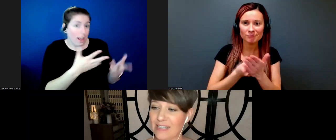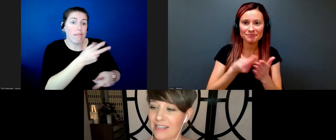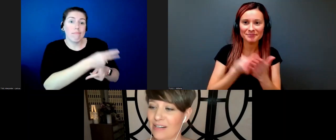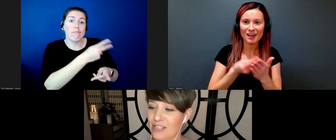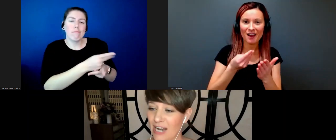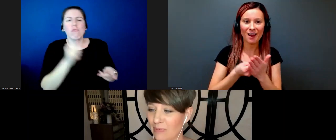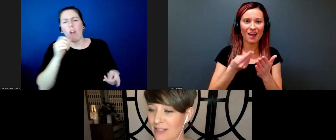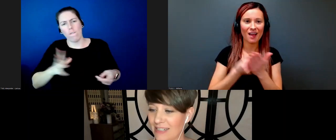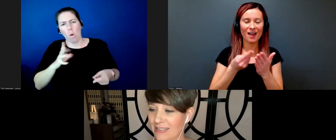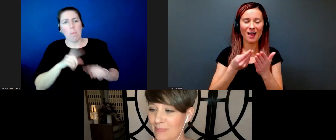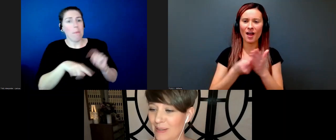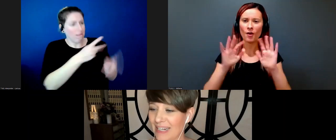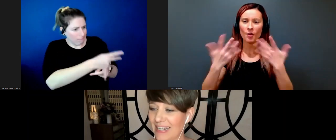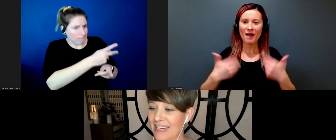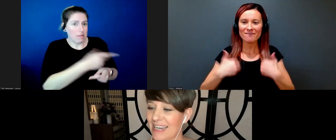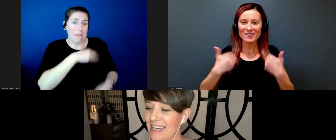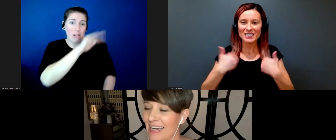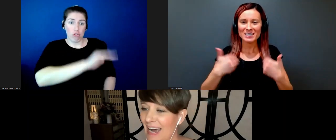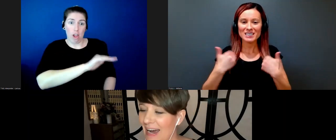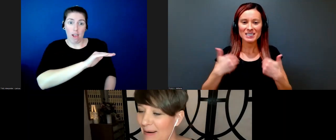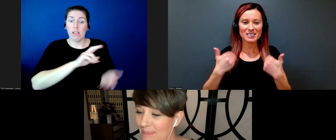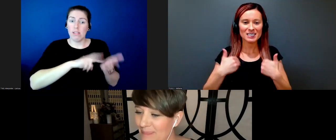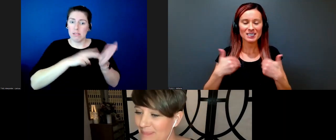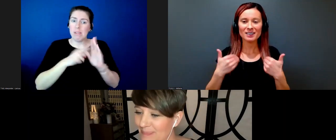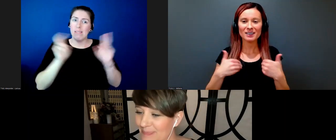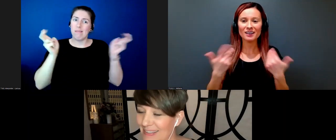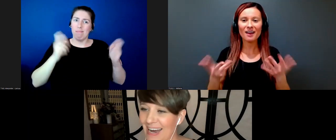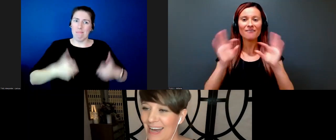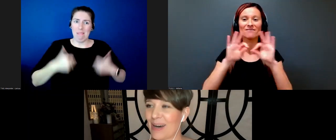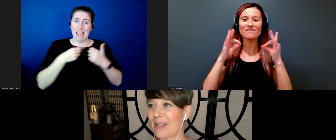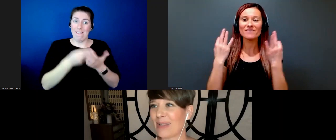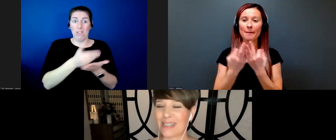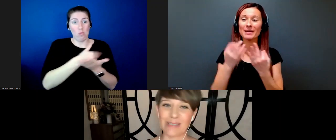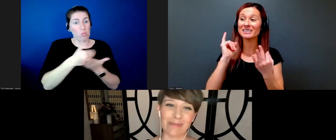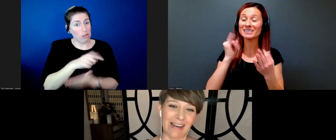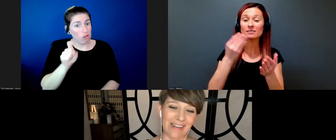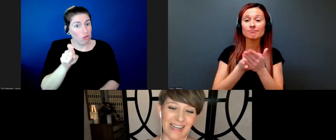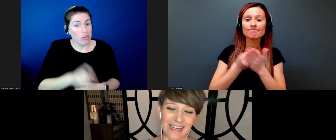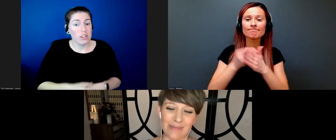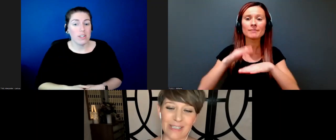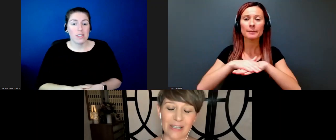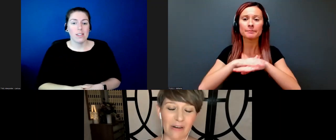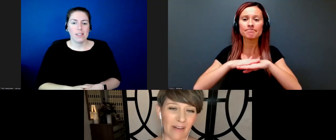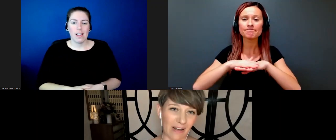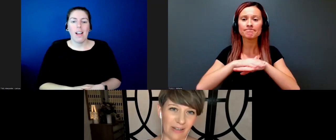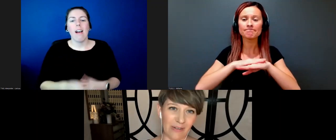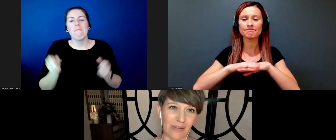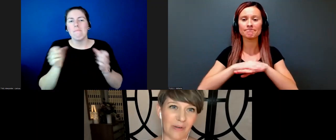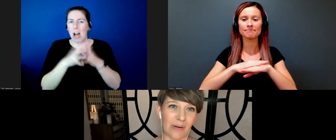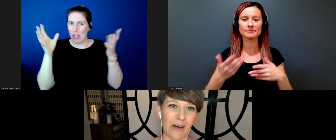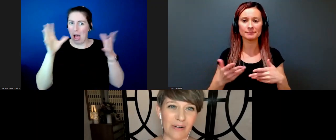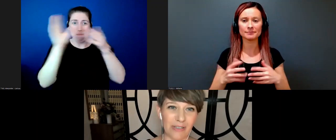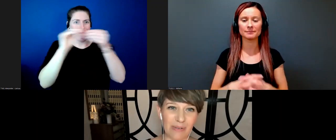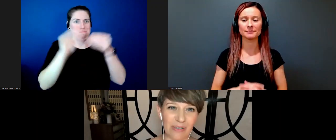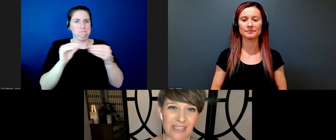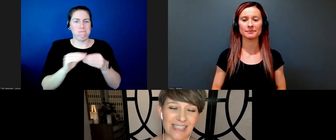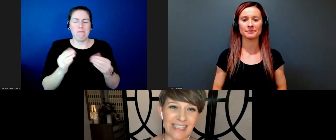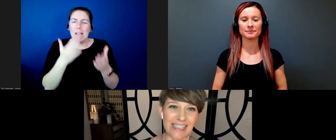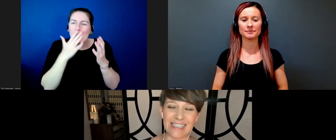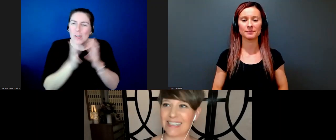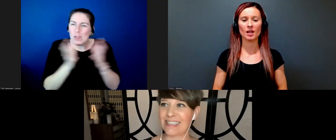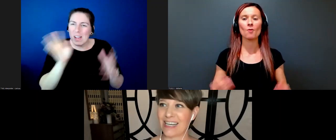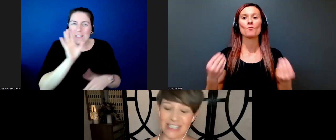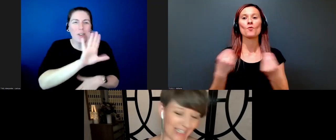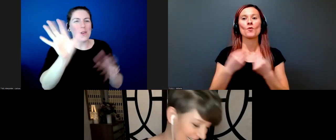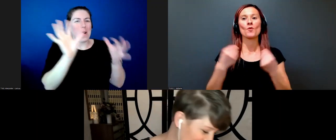caregiving to their child with a disability. Yeah, lots arriving in. We so value your contributions into